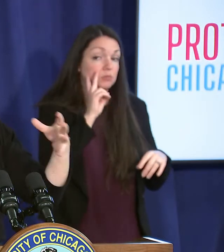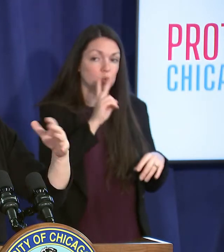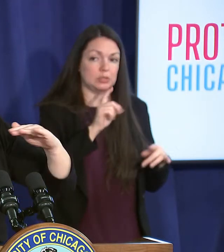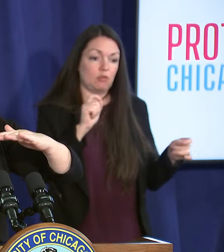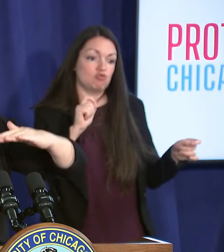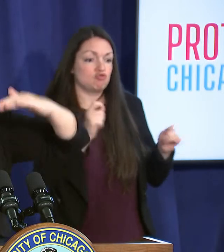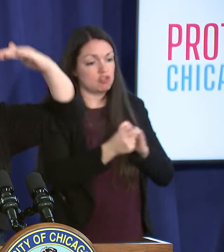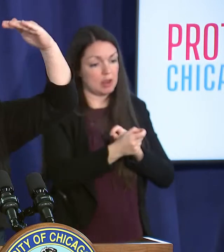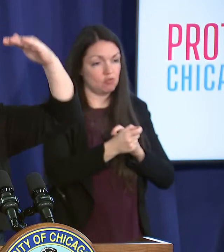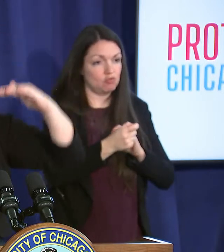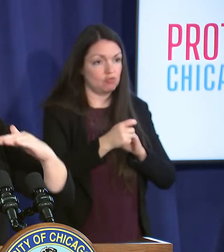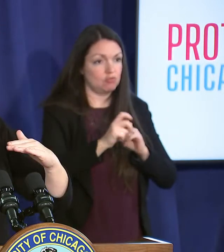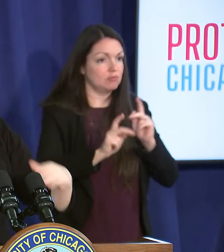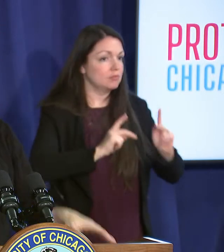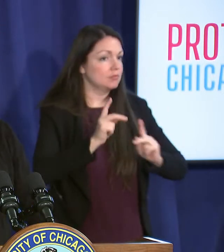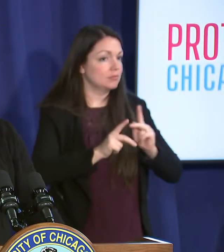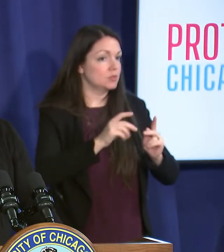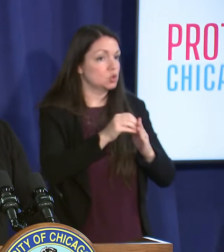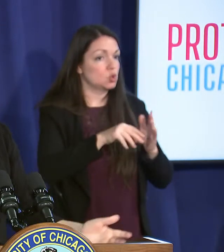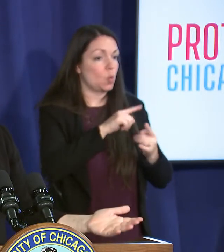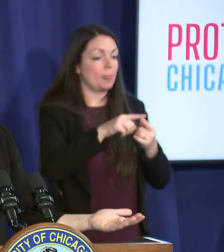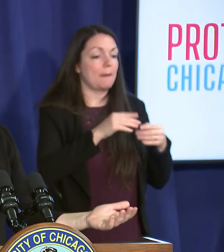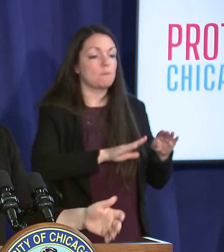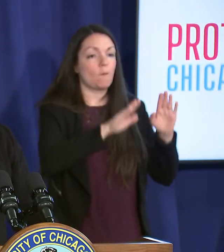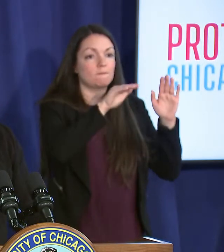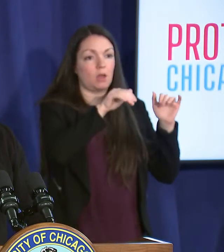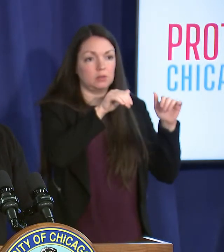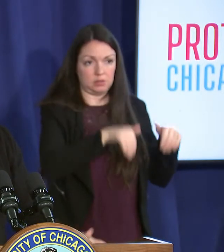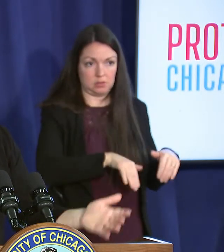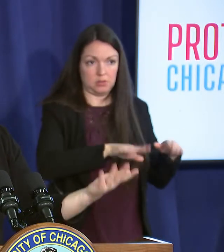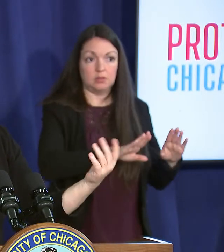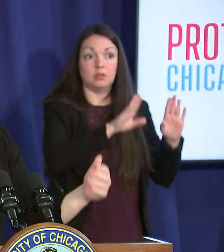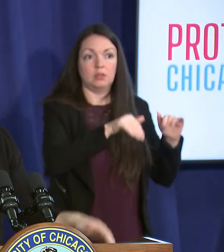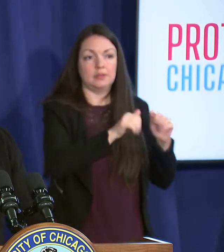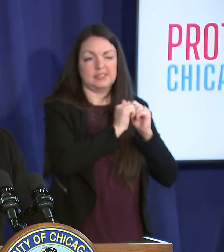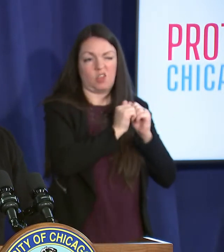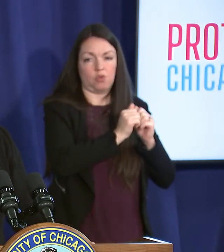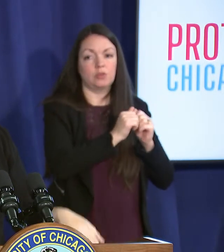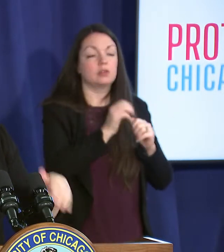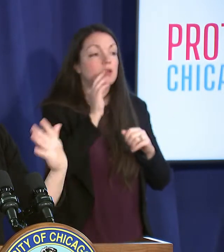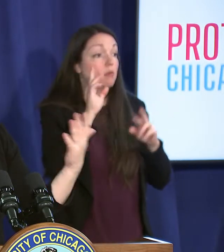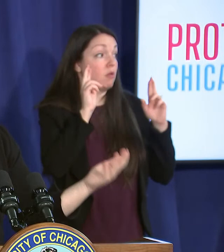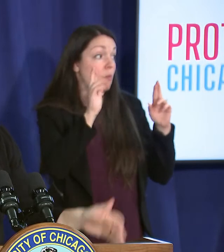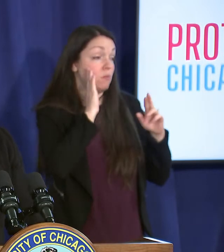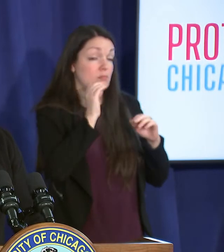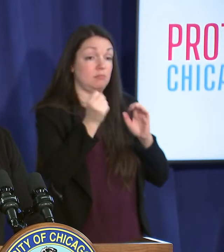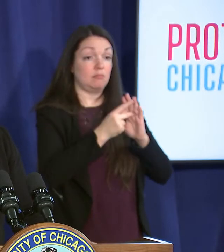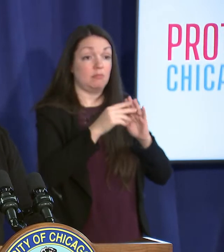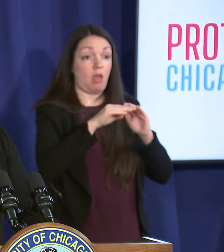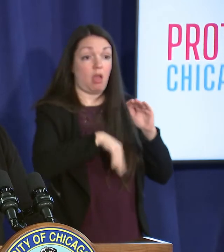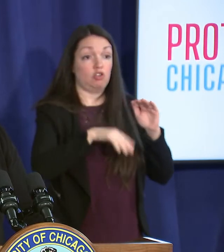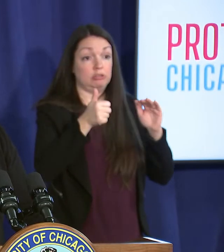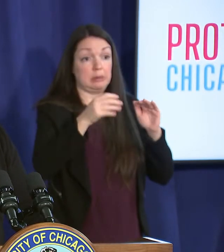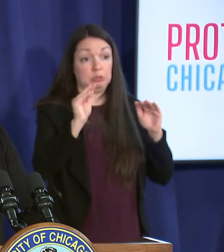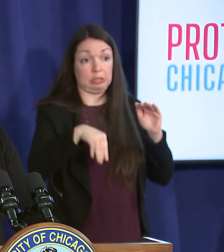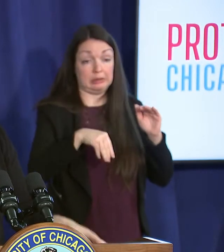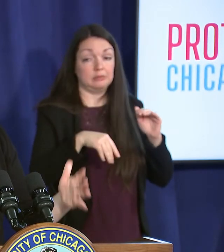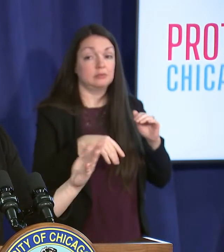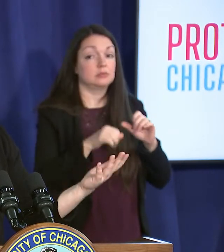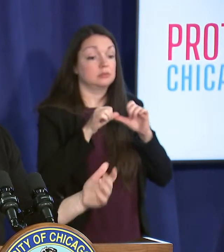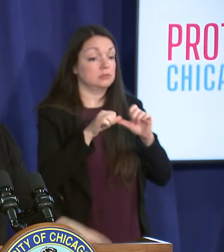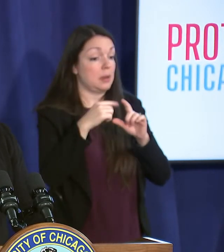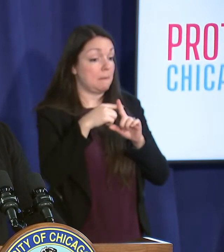a change in the population when those move together. So I'm hopeful that we'll be back under, 10%, and then continuing to make progress